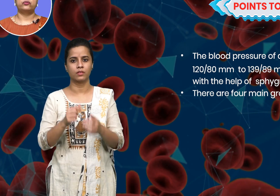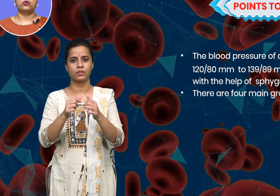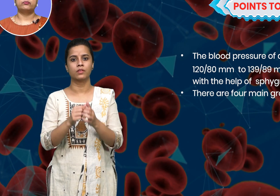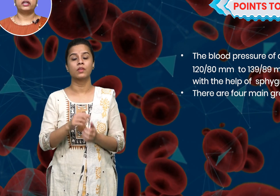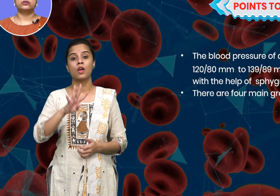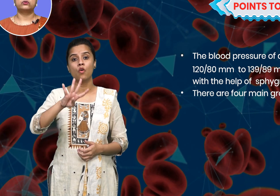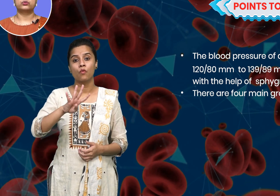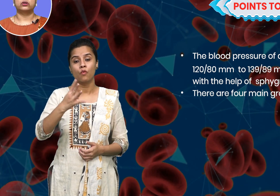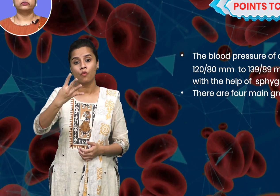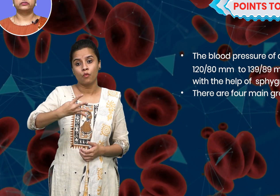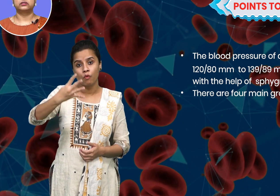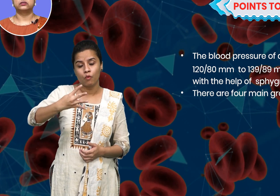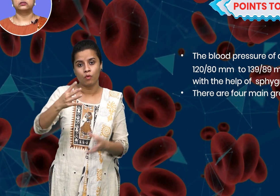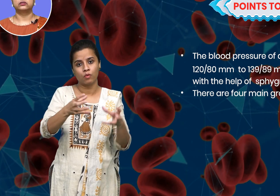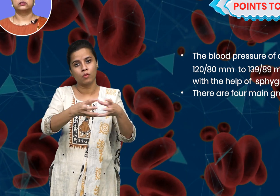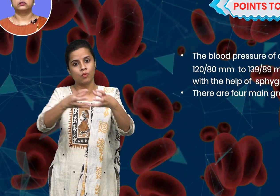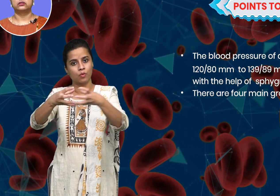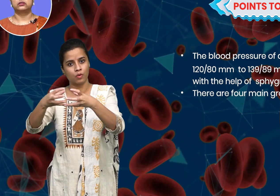There are 4 main groups of